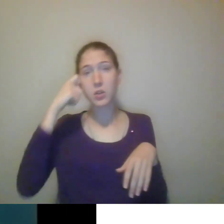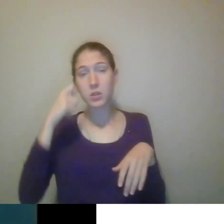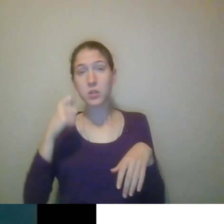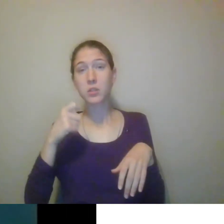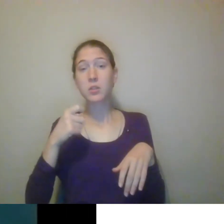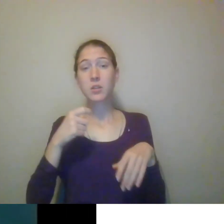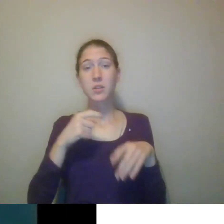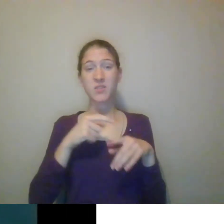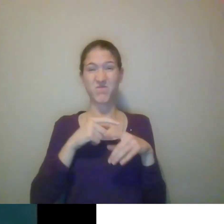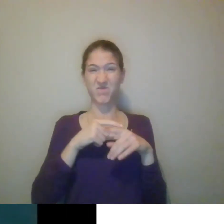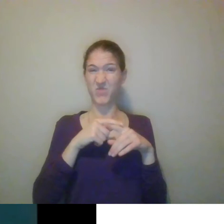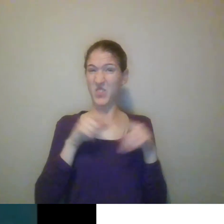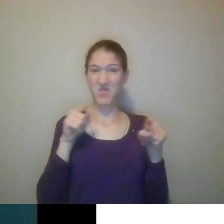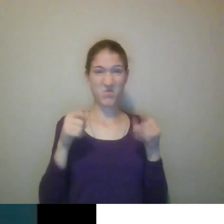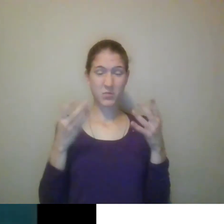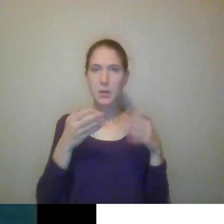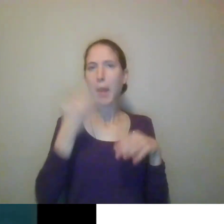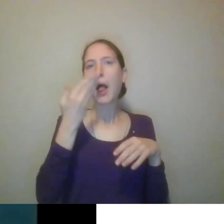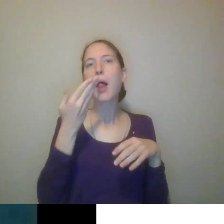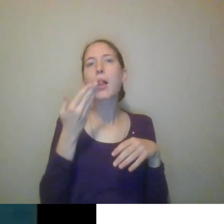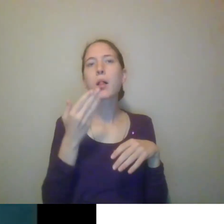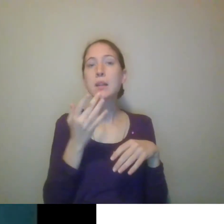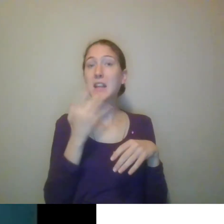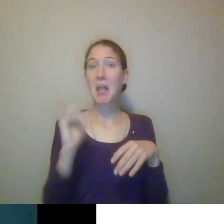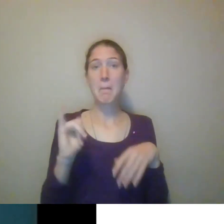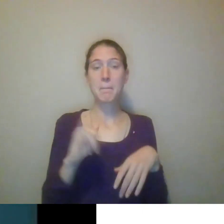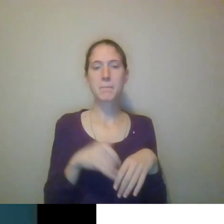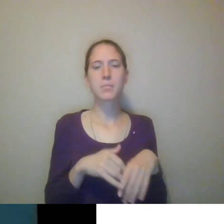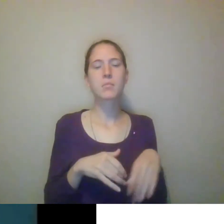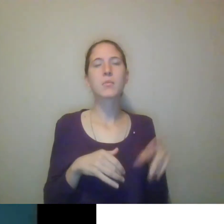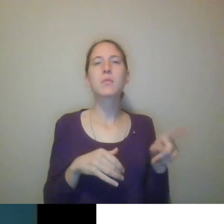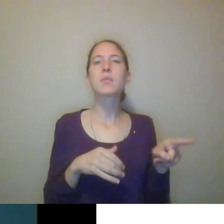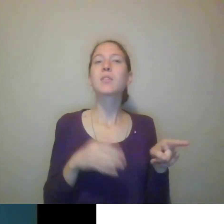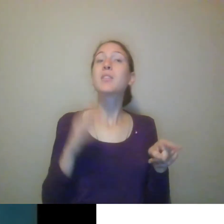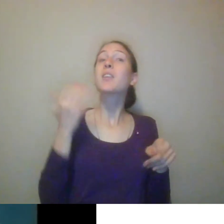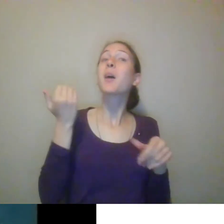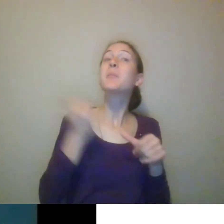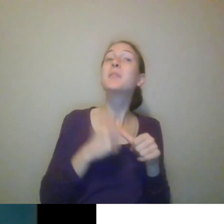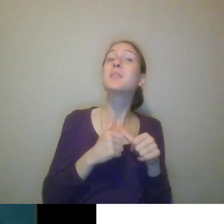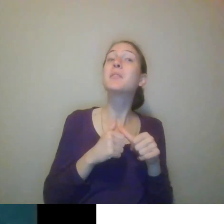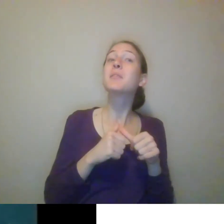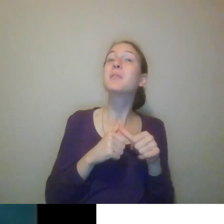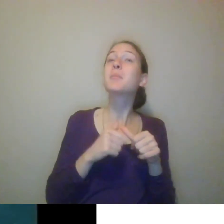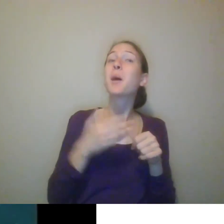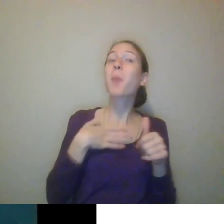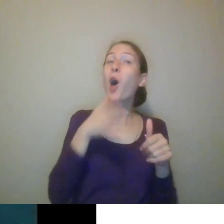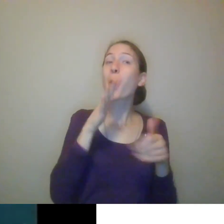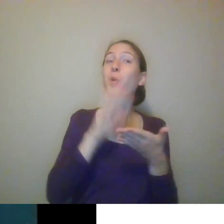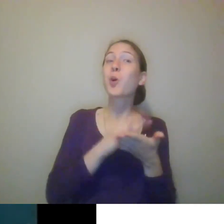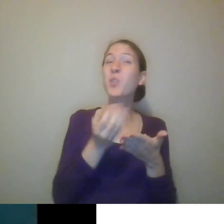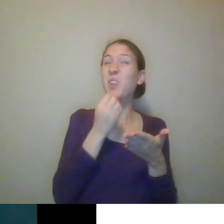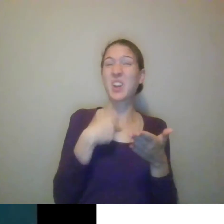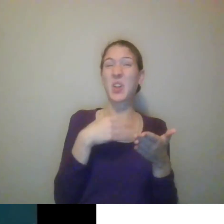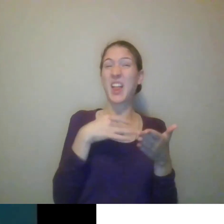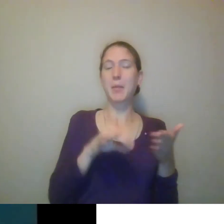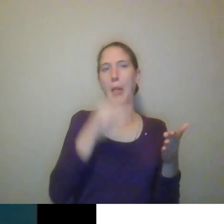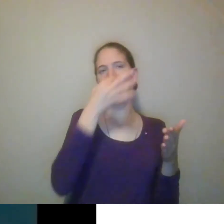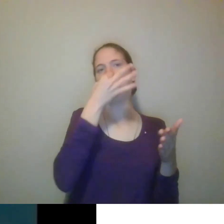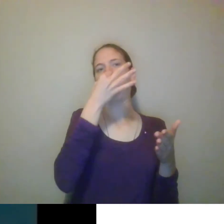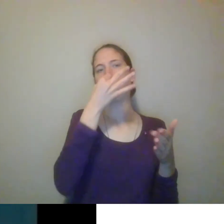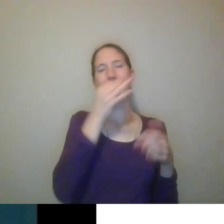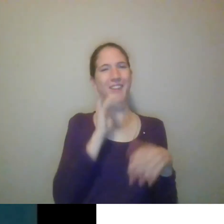smell, and the smell helps you register what it tastes like. I do that when my mom cooks something I don't like. That's exactly it. All